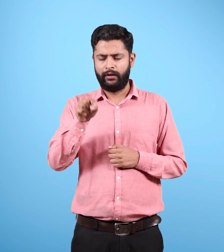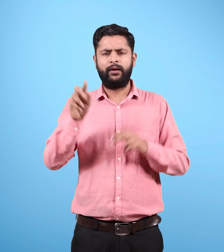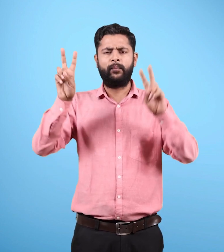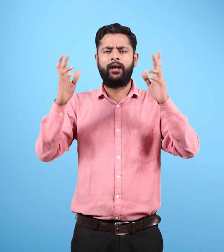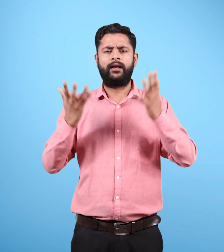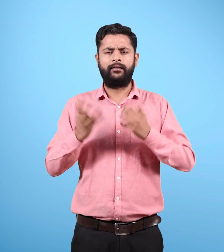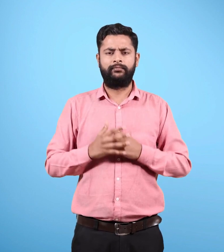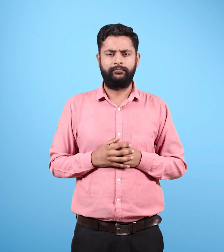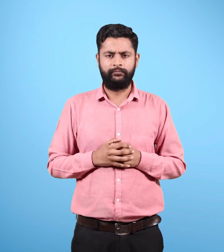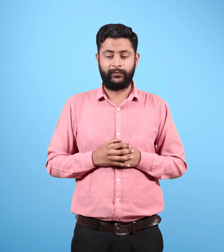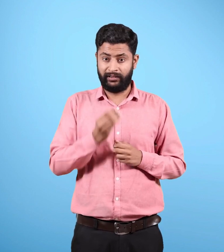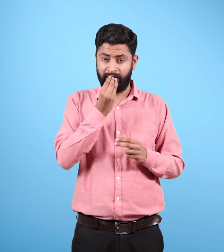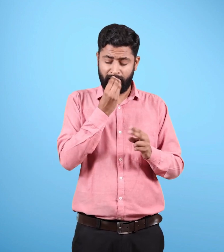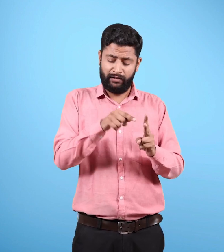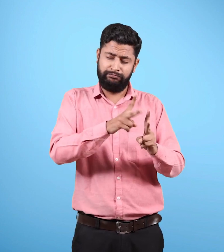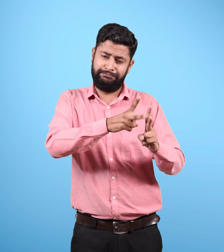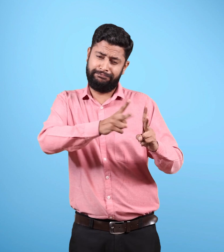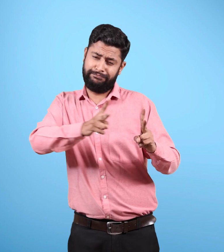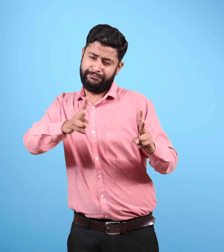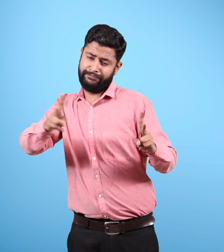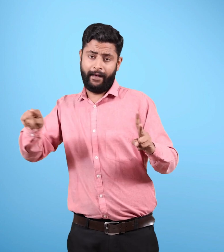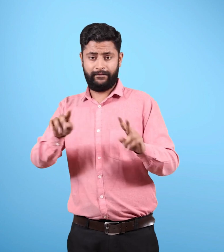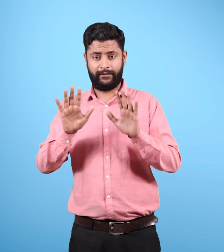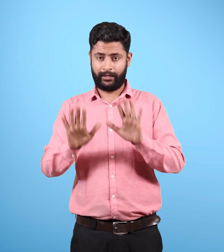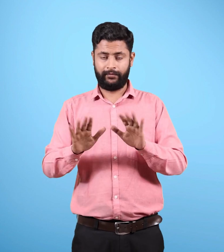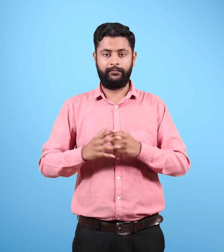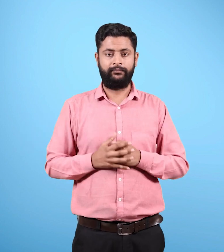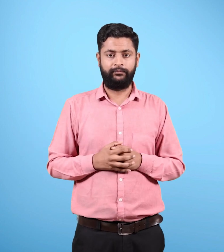1.1 Food Variety.